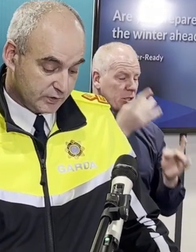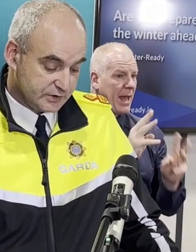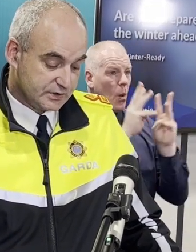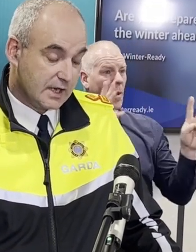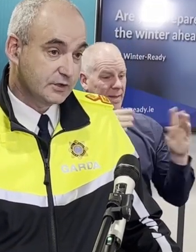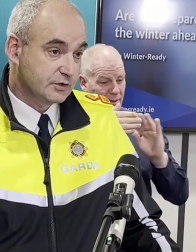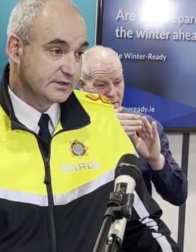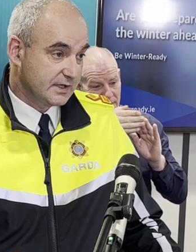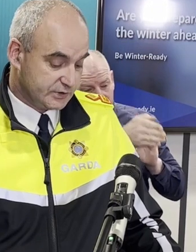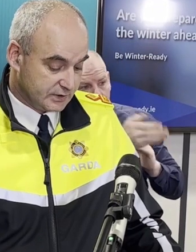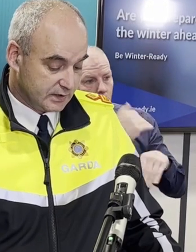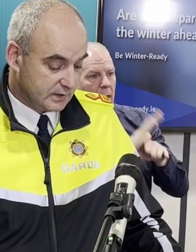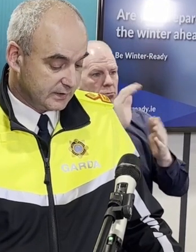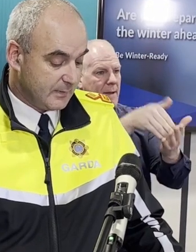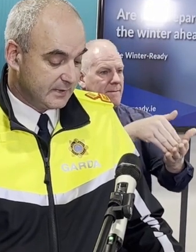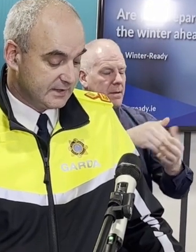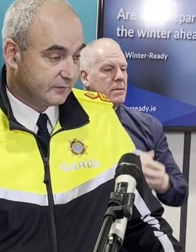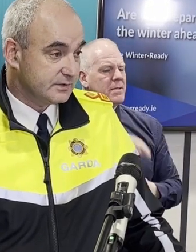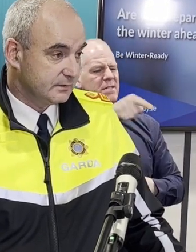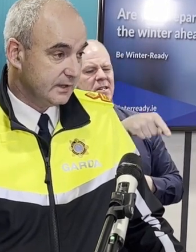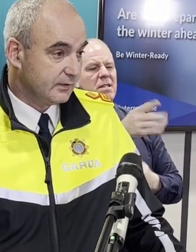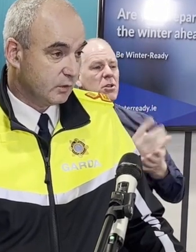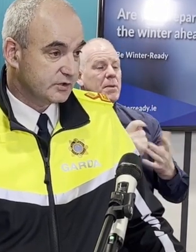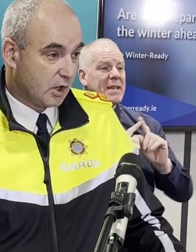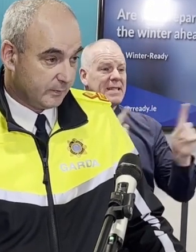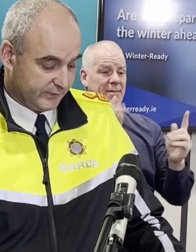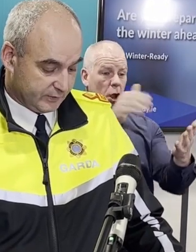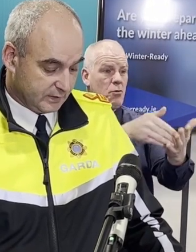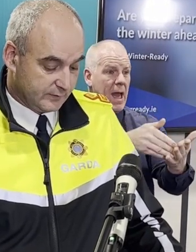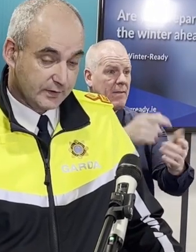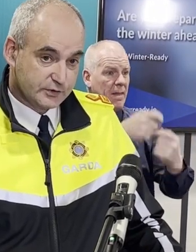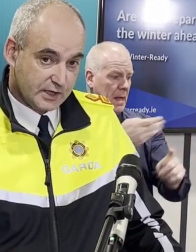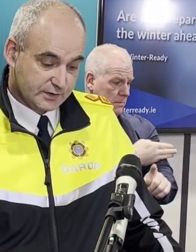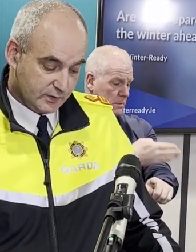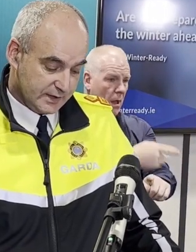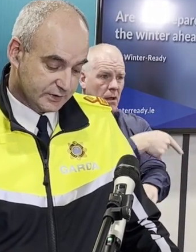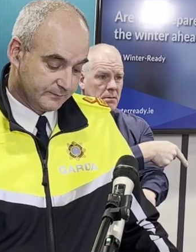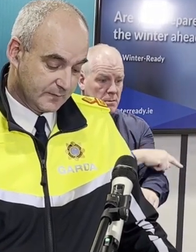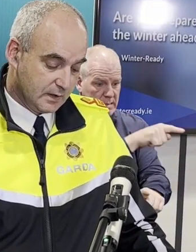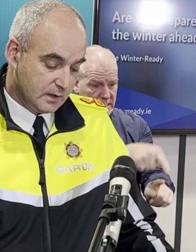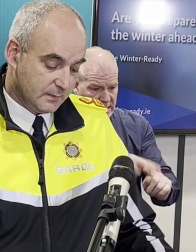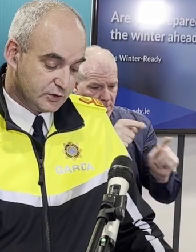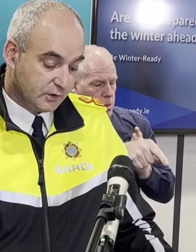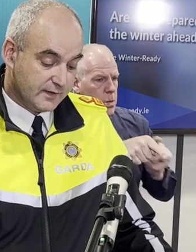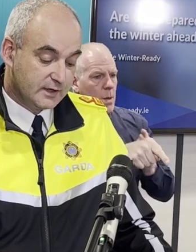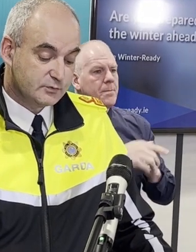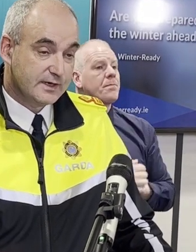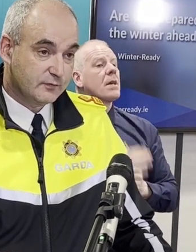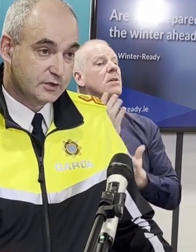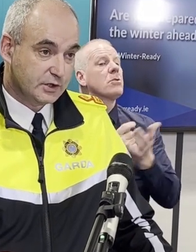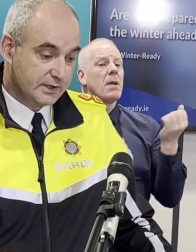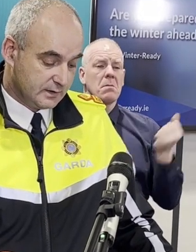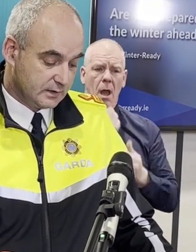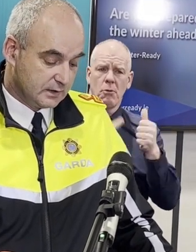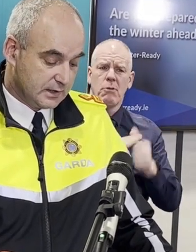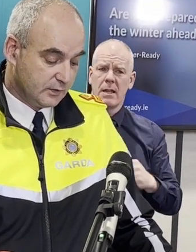and road conditions are like at your destination. They may be different, either worse or better, than your starting location. Make sure your vehicle is ready